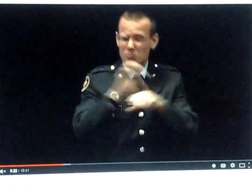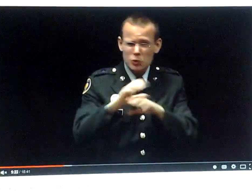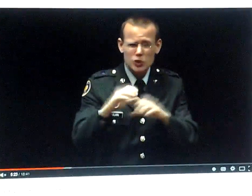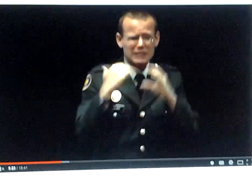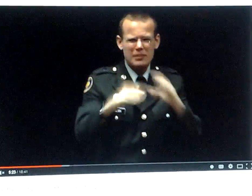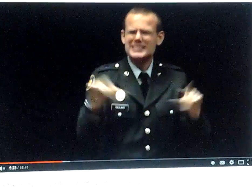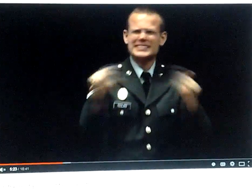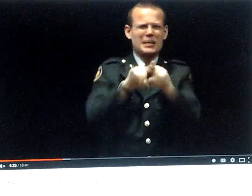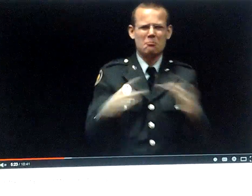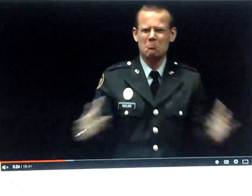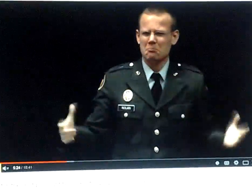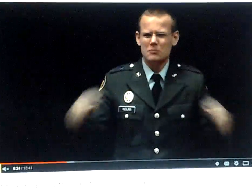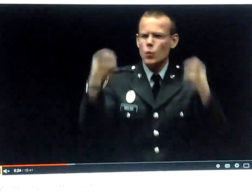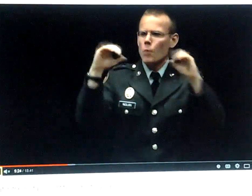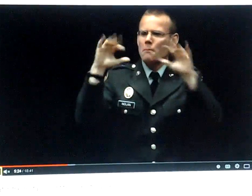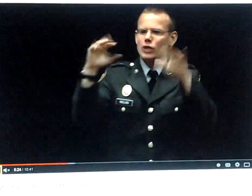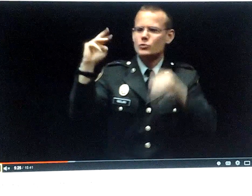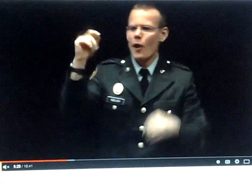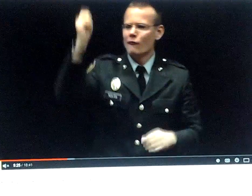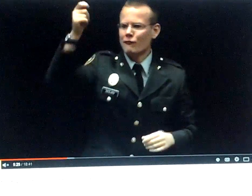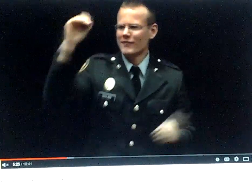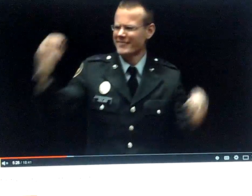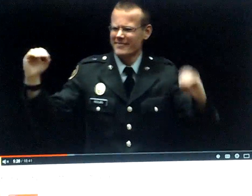sign, reading lips?